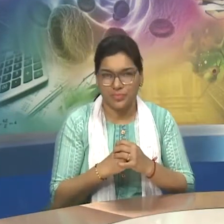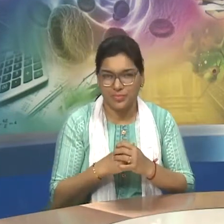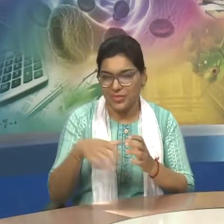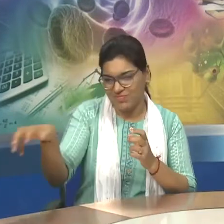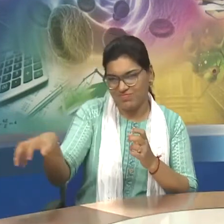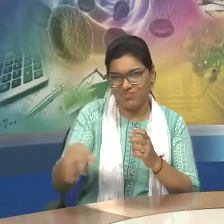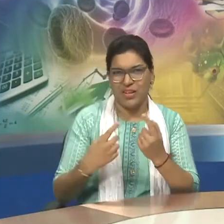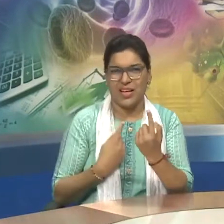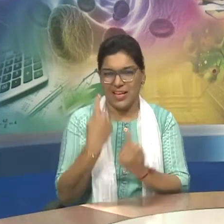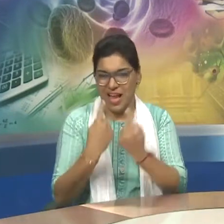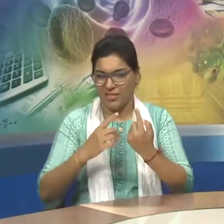overwhelming